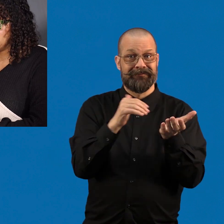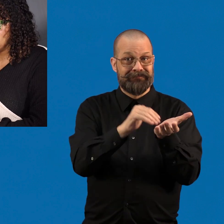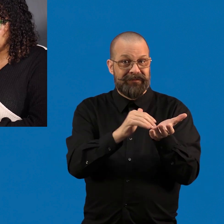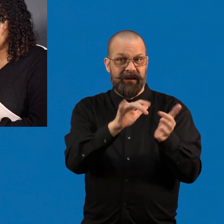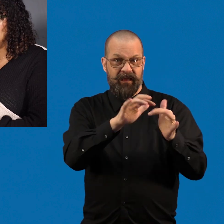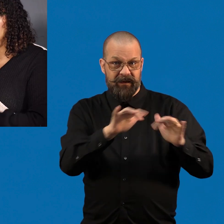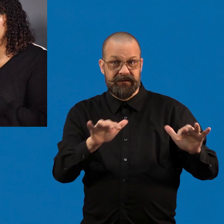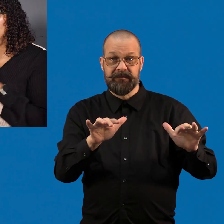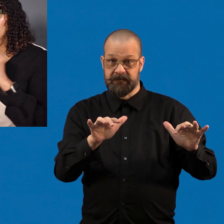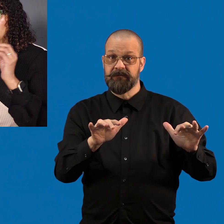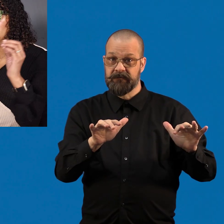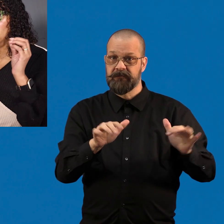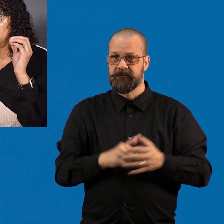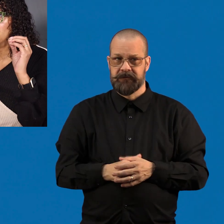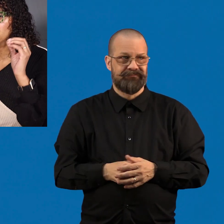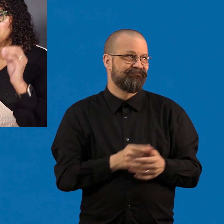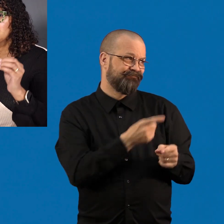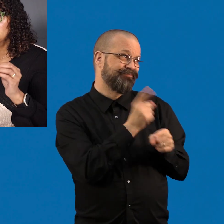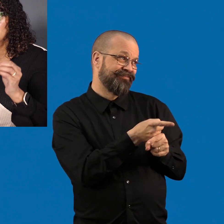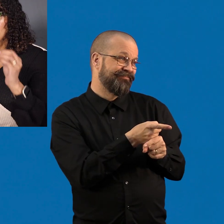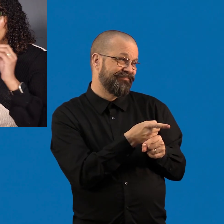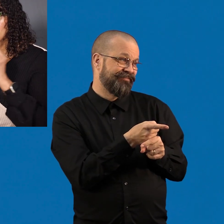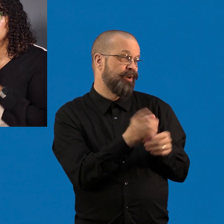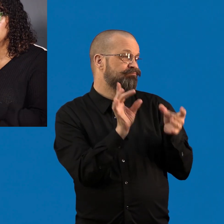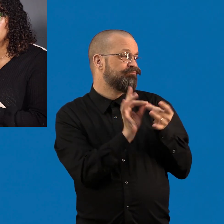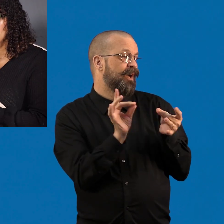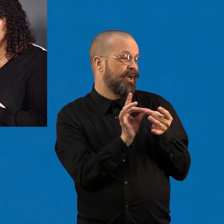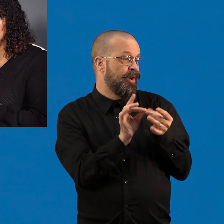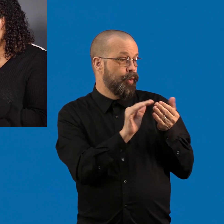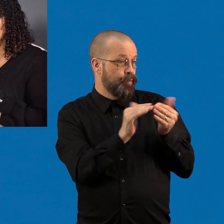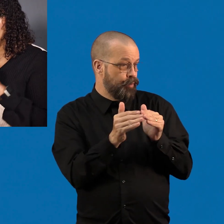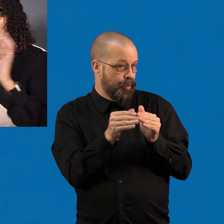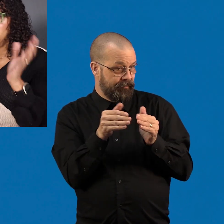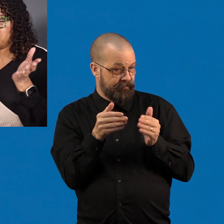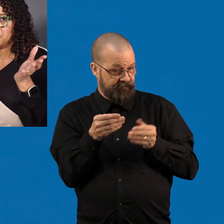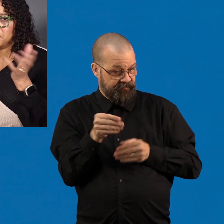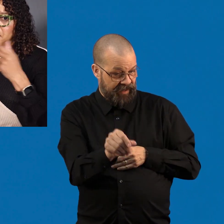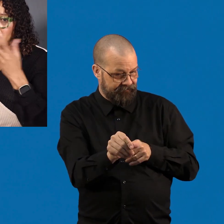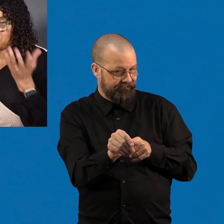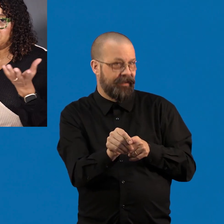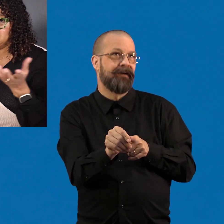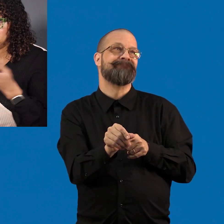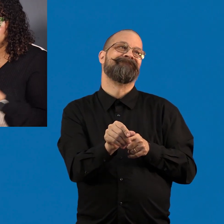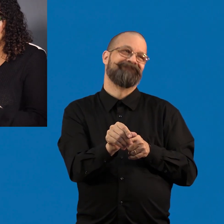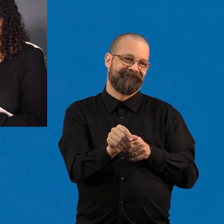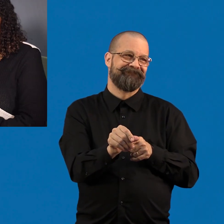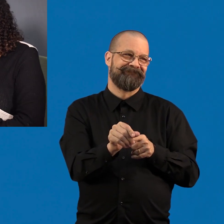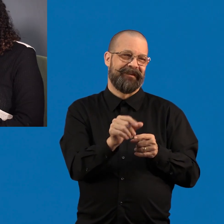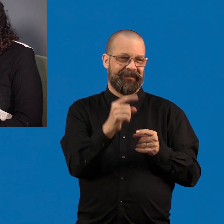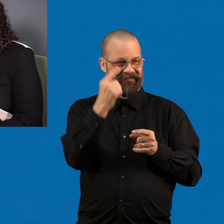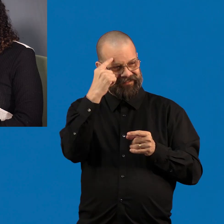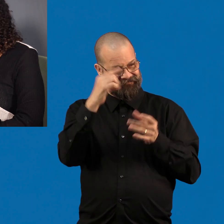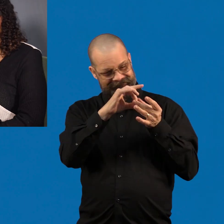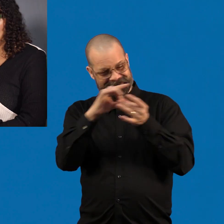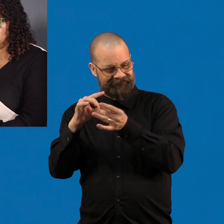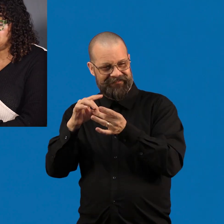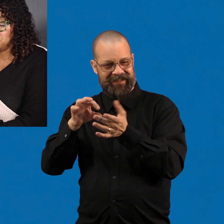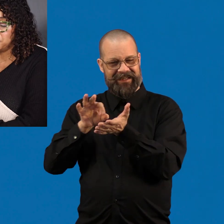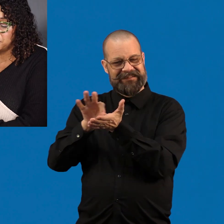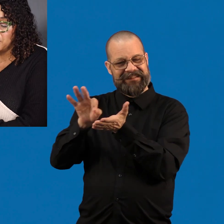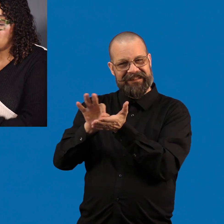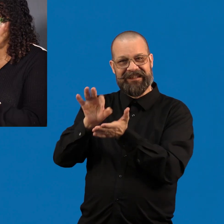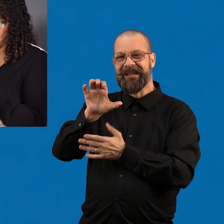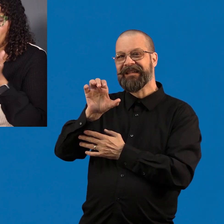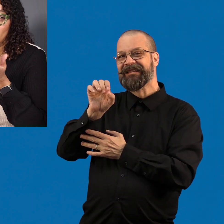you're right. And you mentioned funding for communities, and that makes me think of the census, because the census is